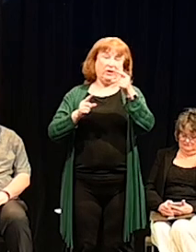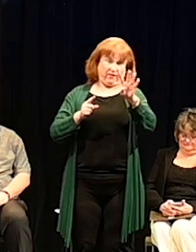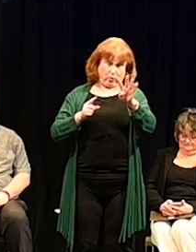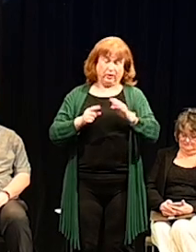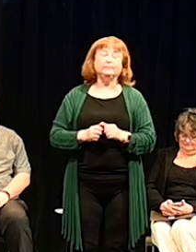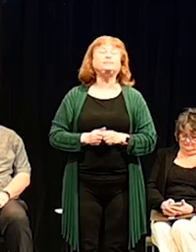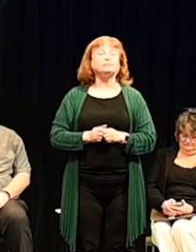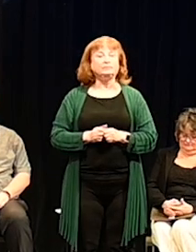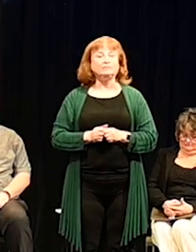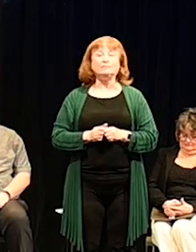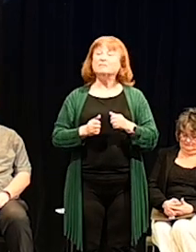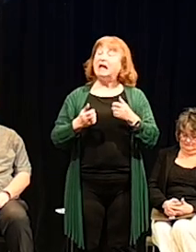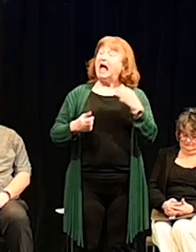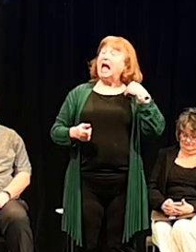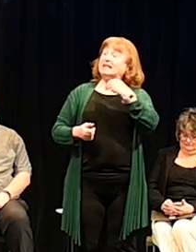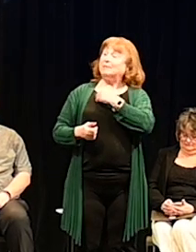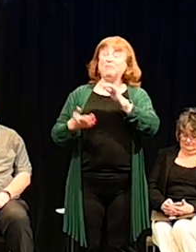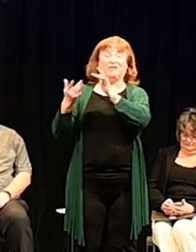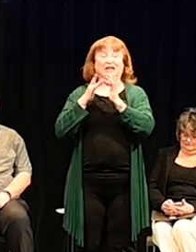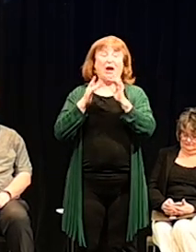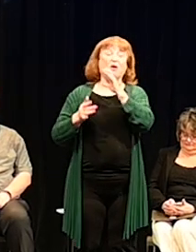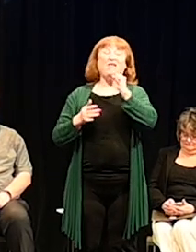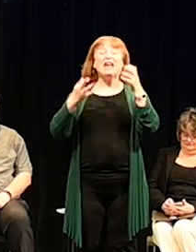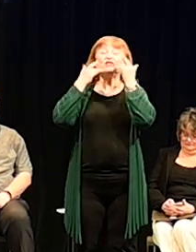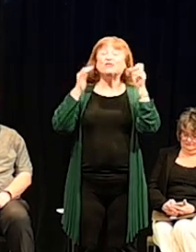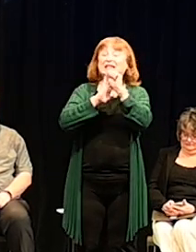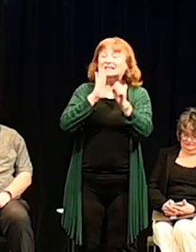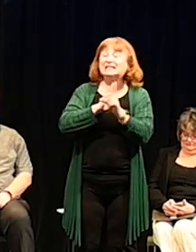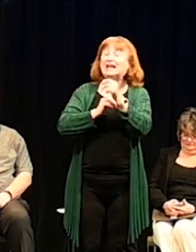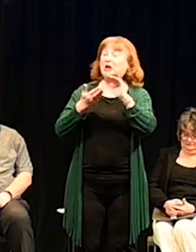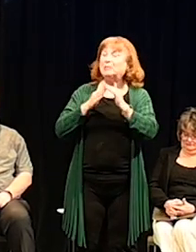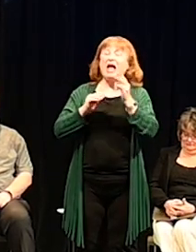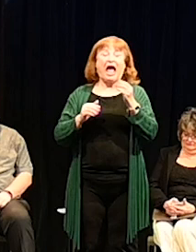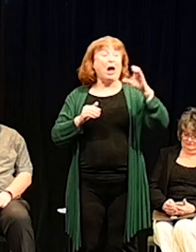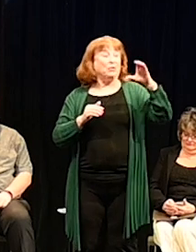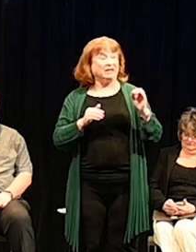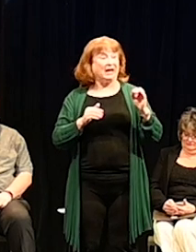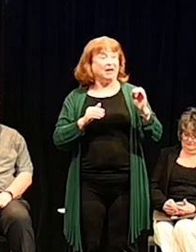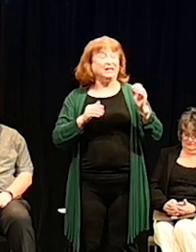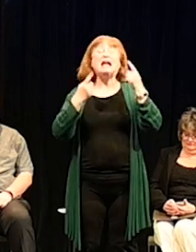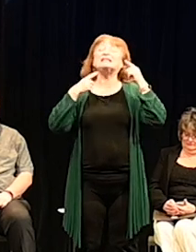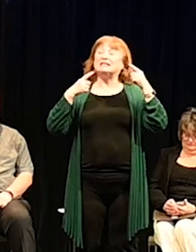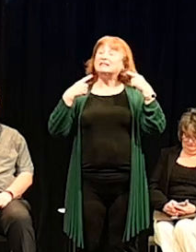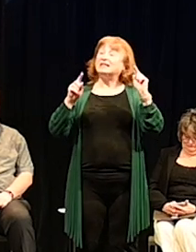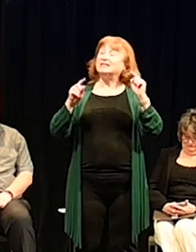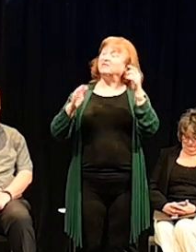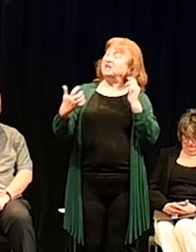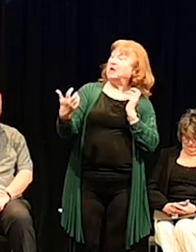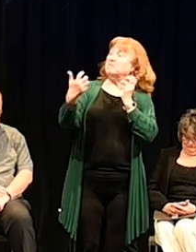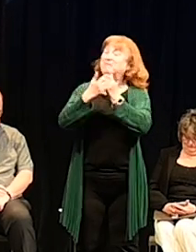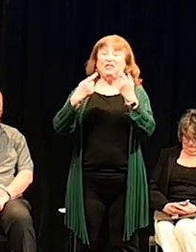2024. As a member of the network of age-friendly states and communities, Howard County has successfully met